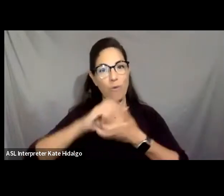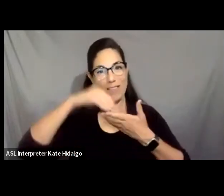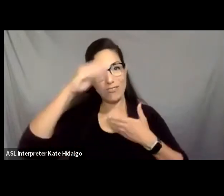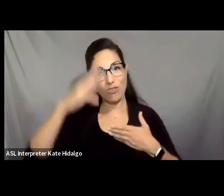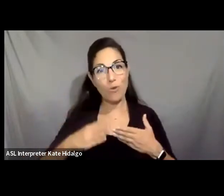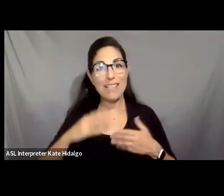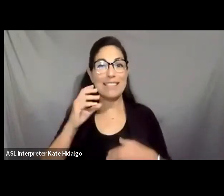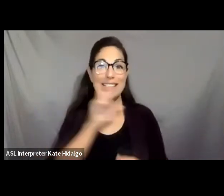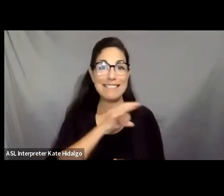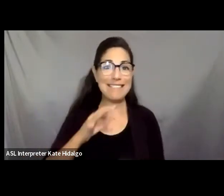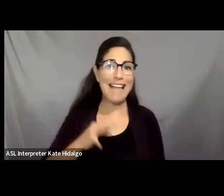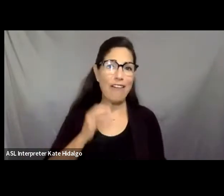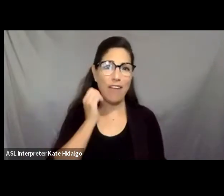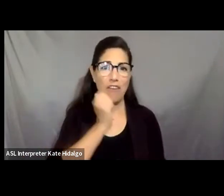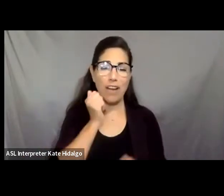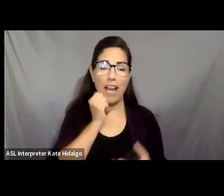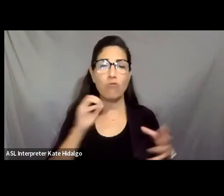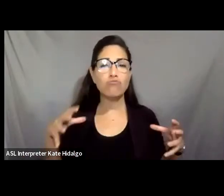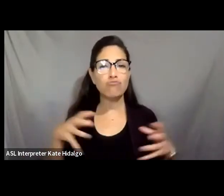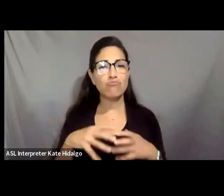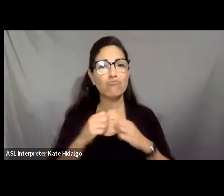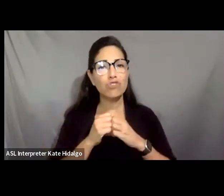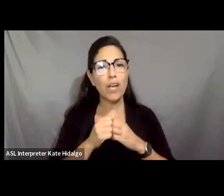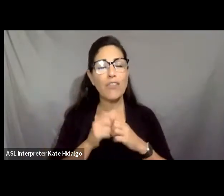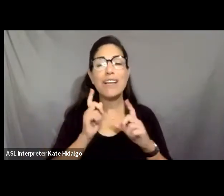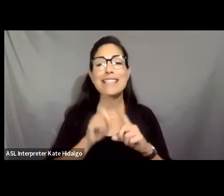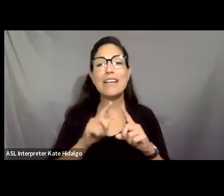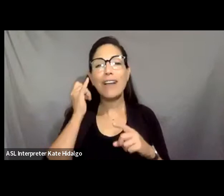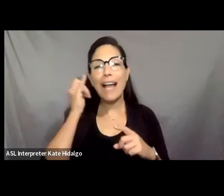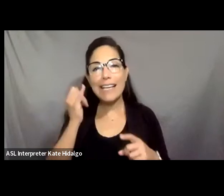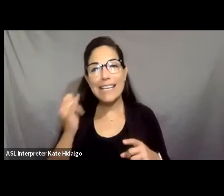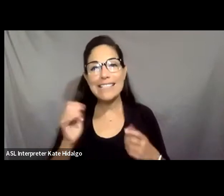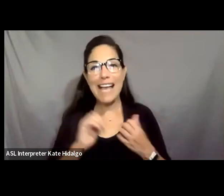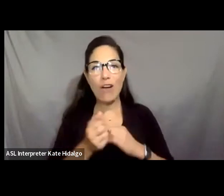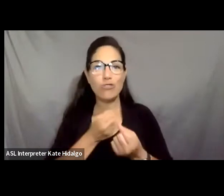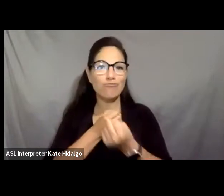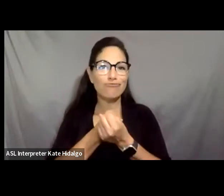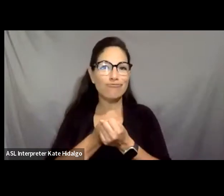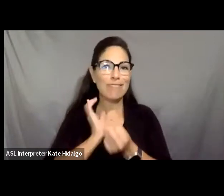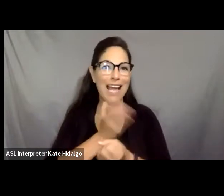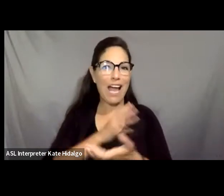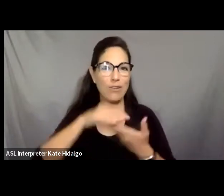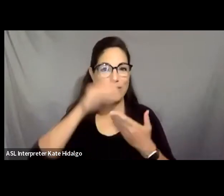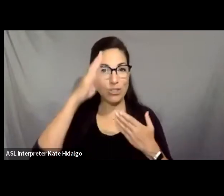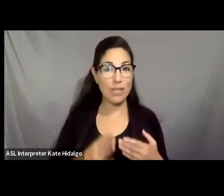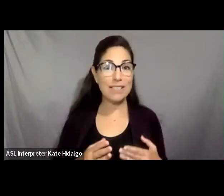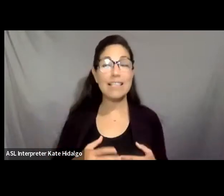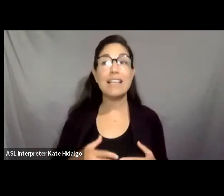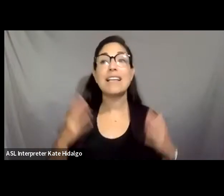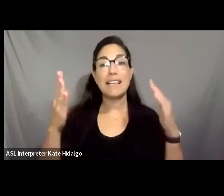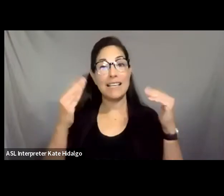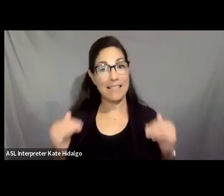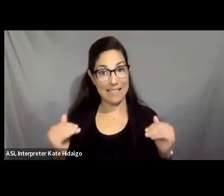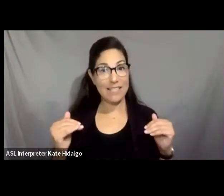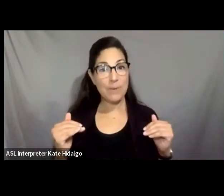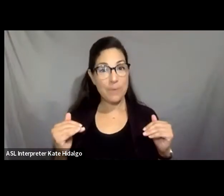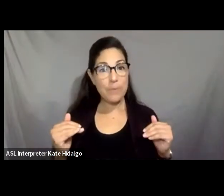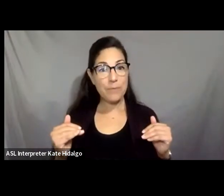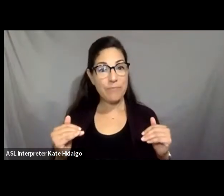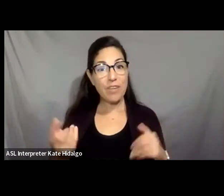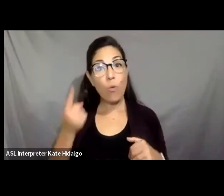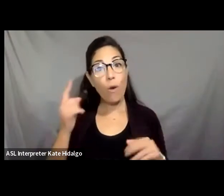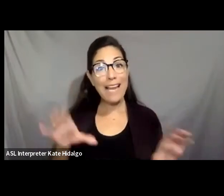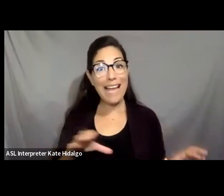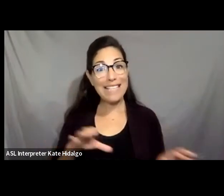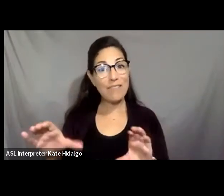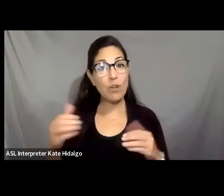on a daily basis and have a lot of ideas, right, of how to serve our students. And then I will say, one of the